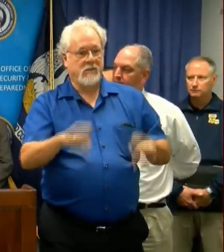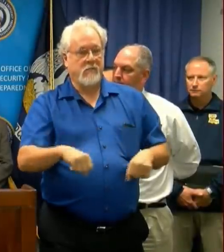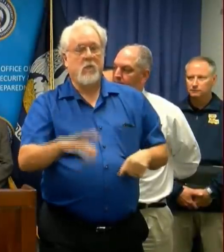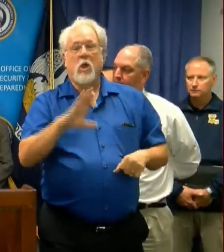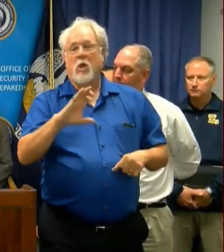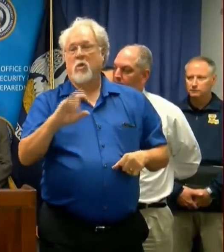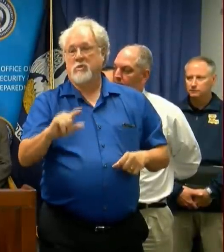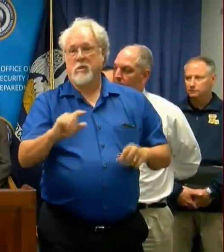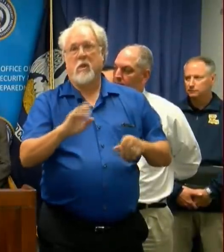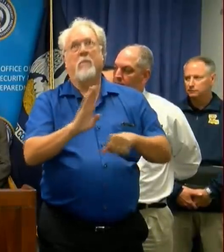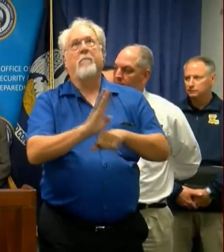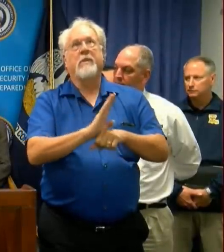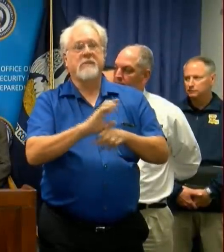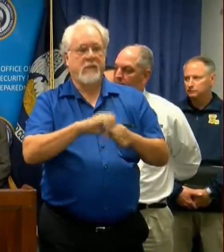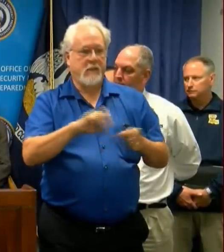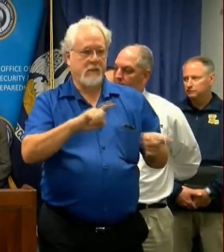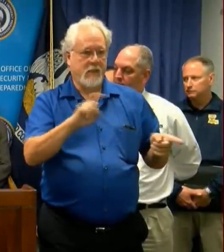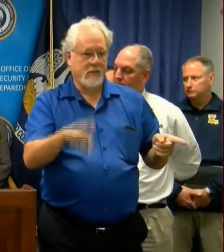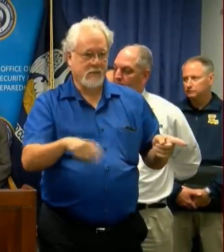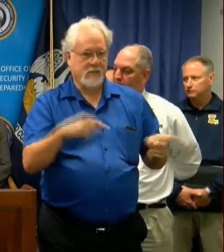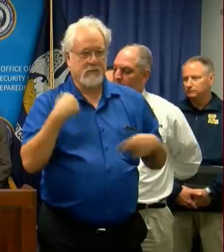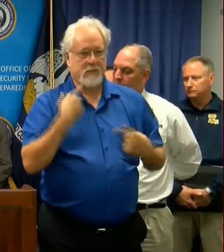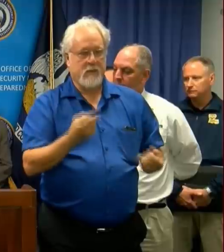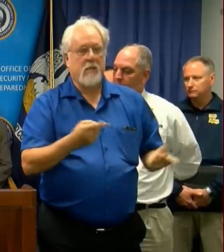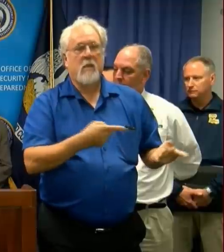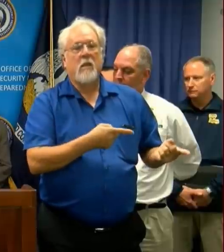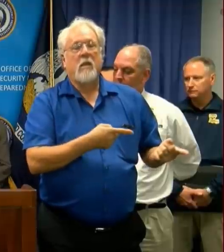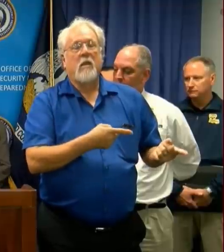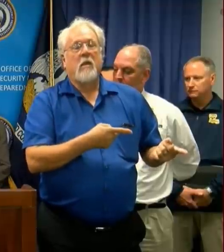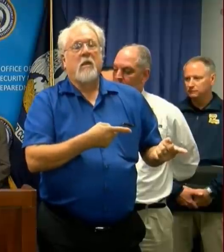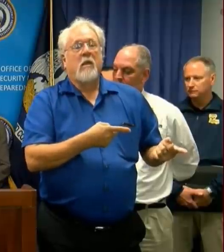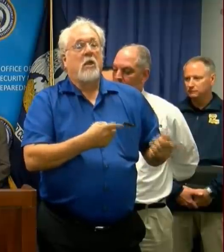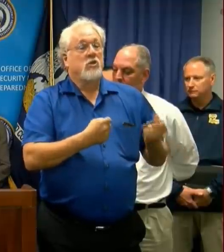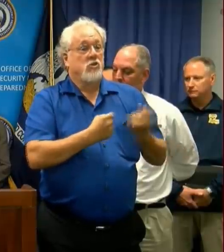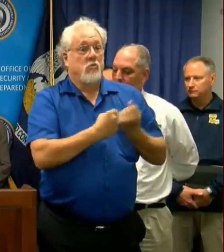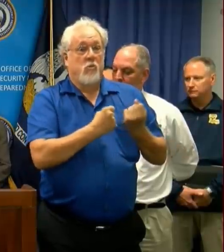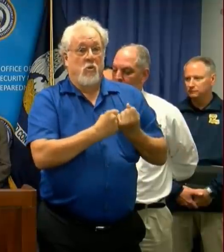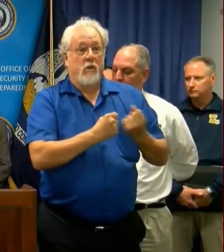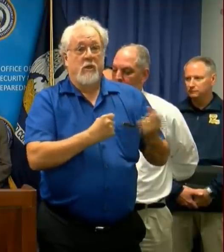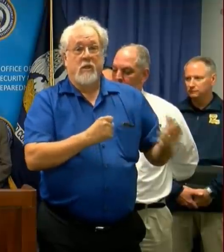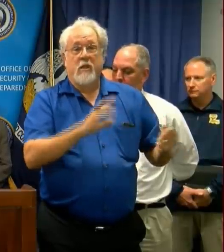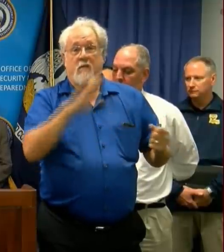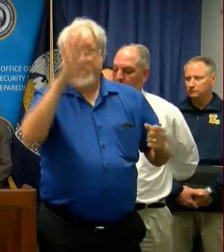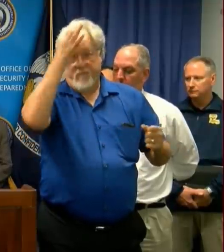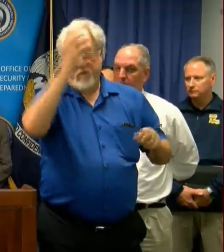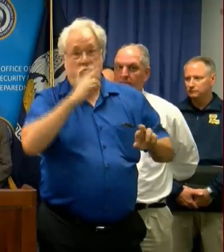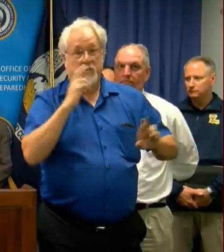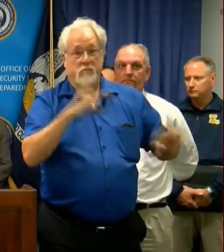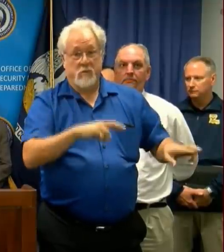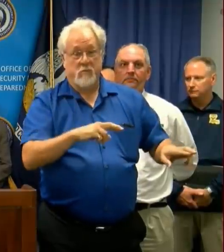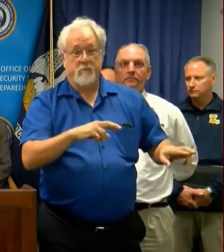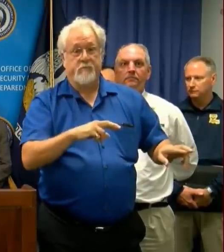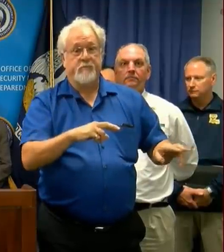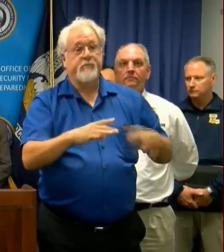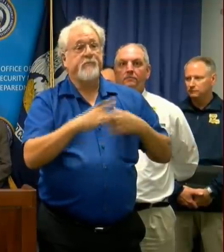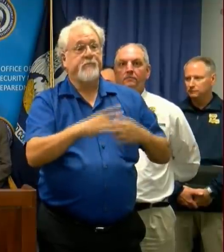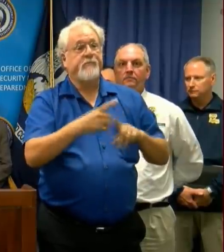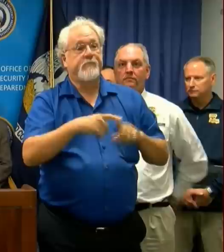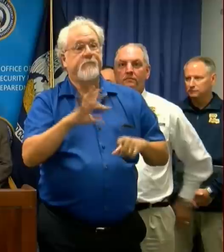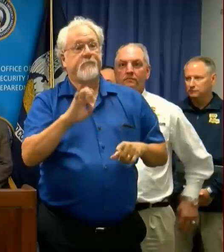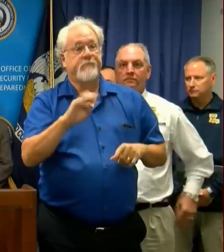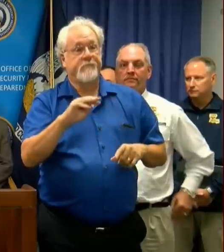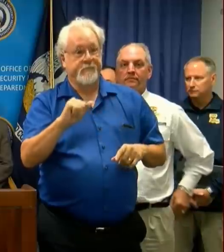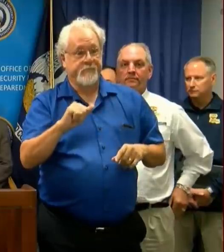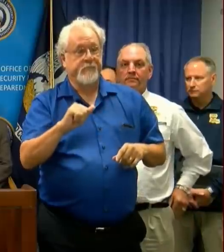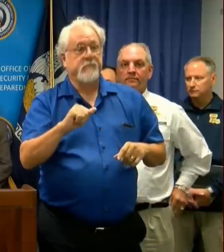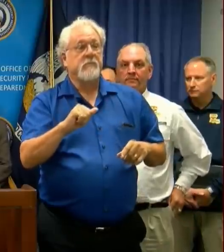Coast Guard's been very busy in Texas over the last few days supporting of federal response led by FEMA in